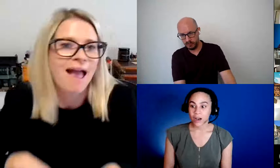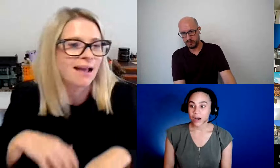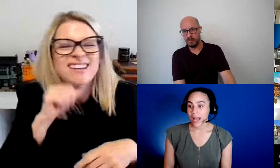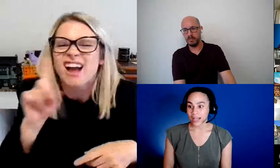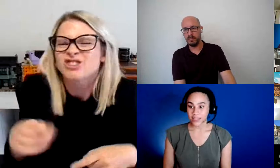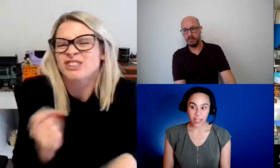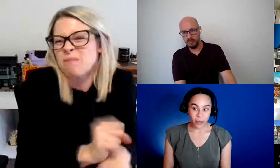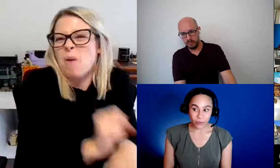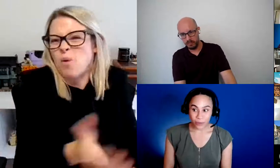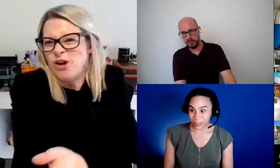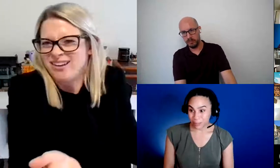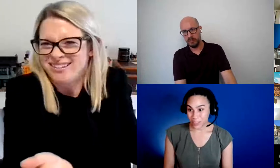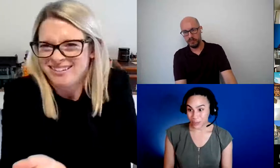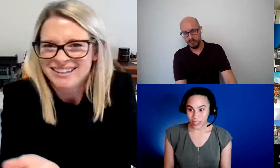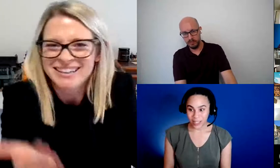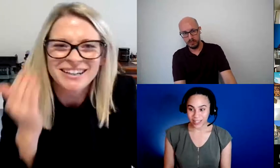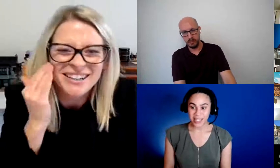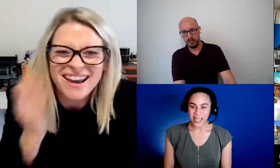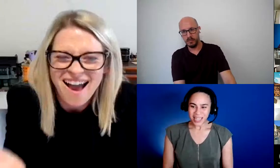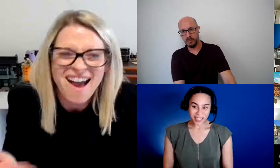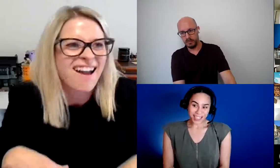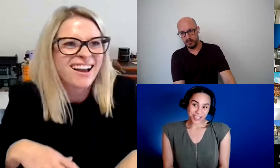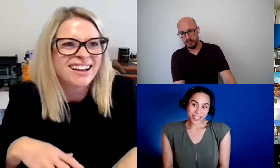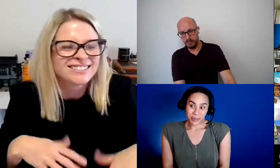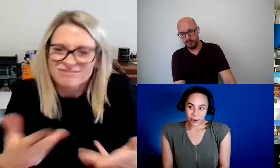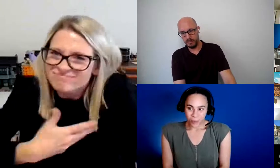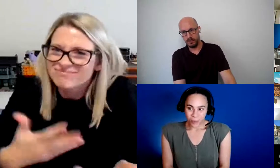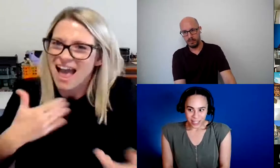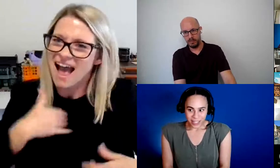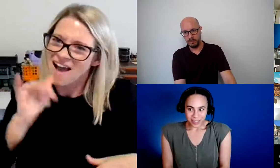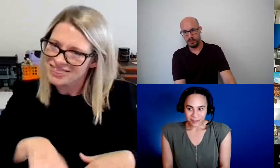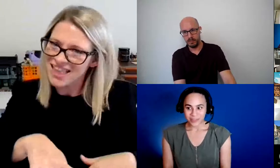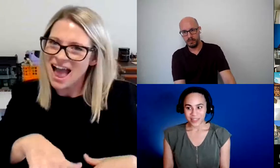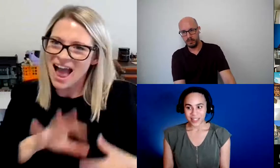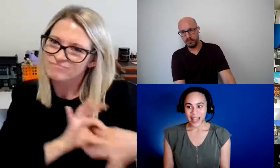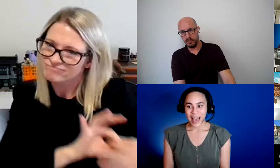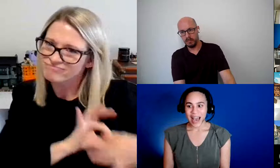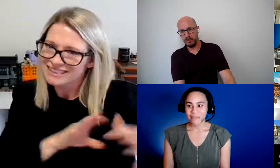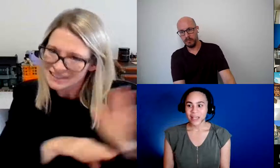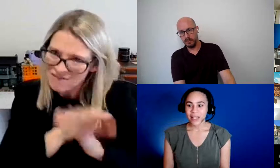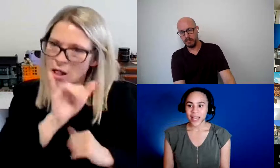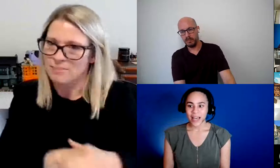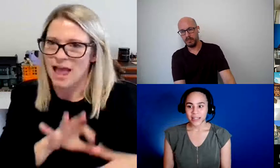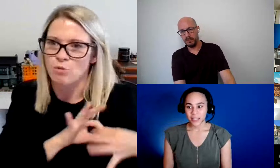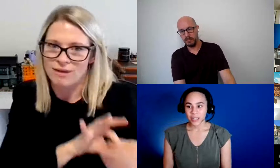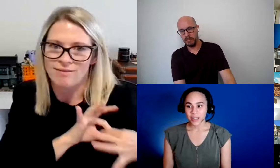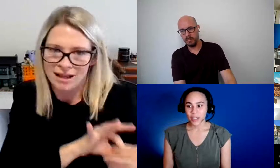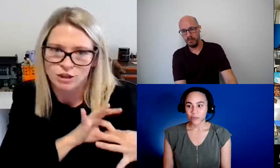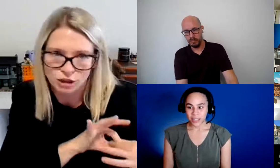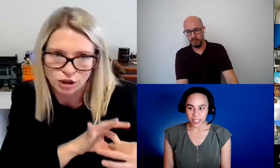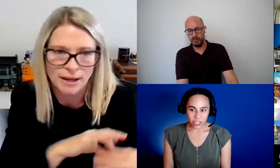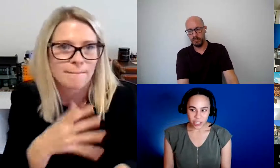asking about somebody's weekend, it's not just about work, you know. Having that relationship,